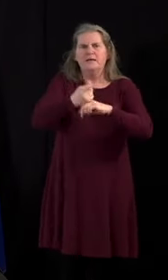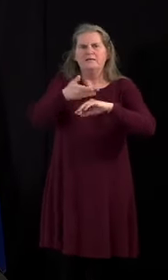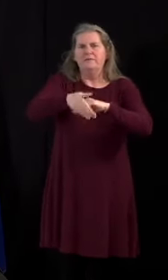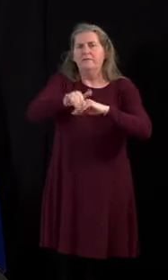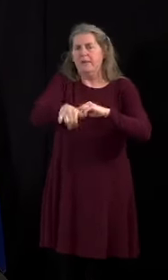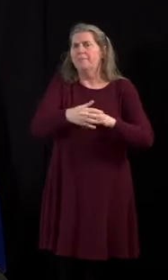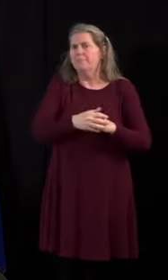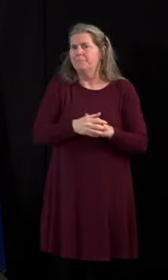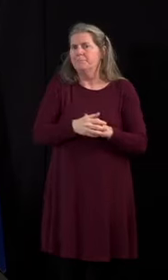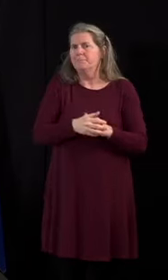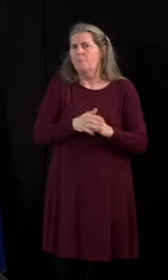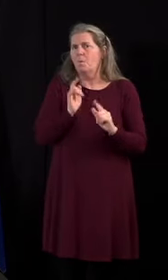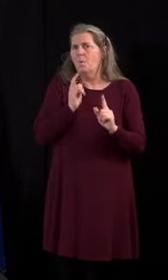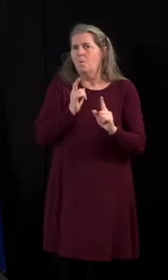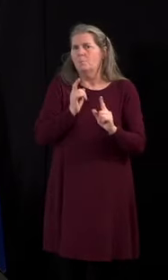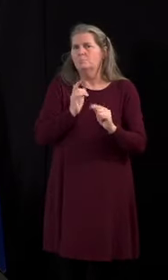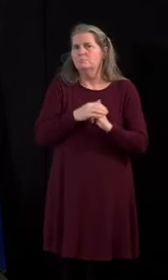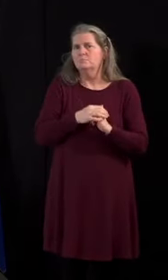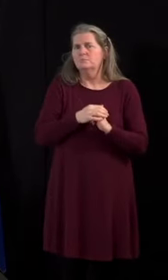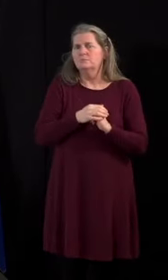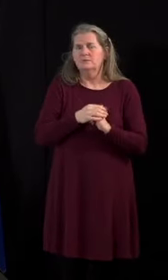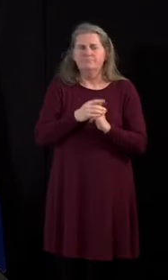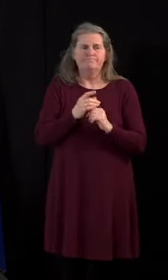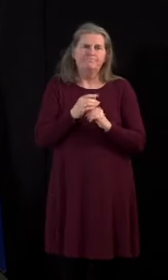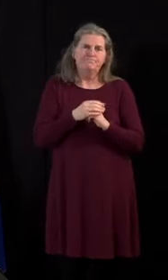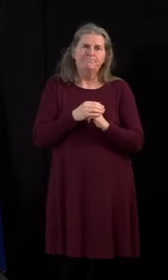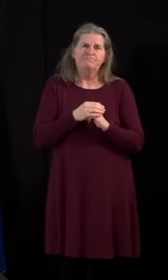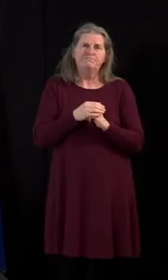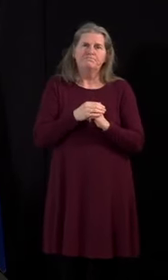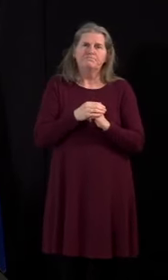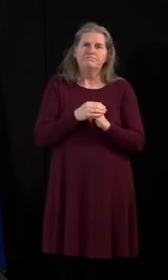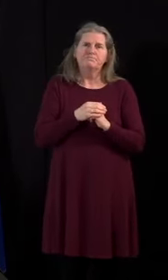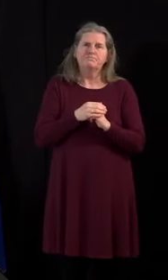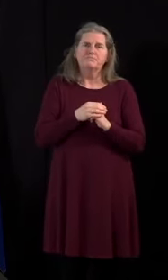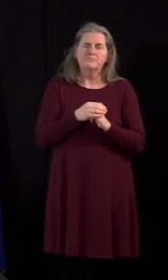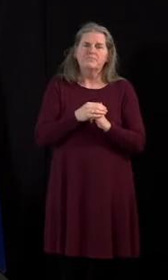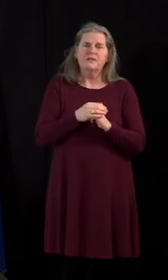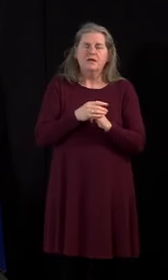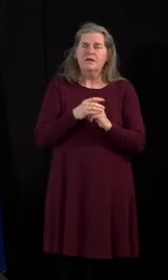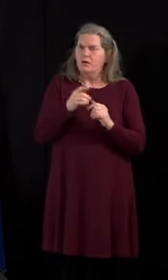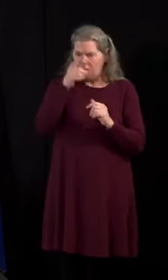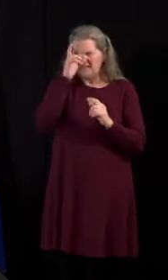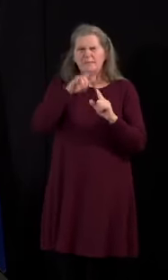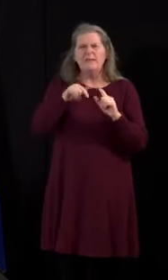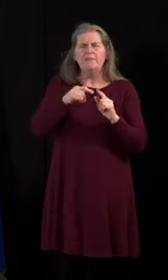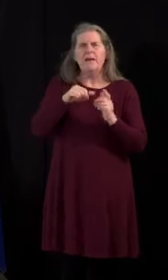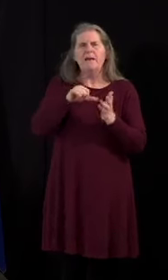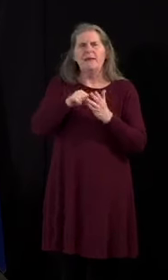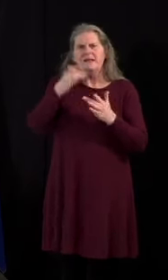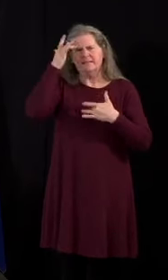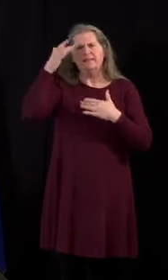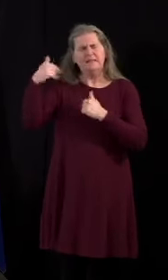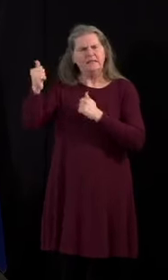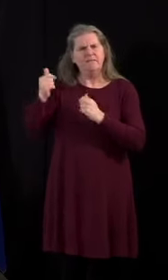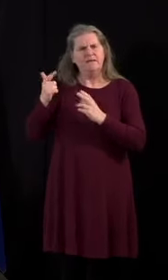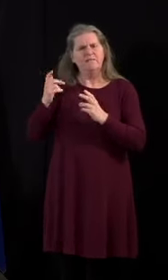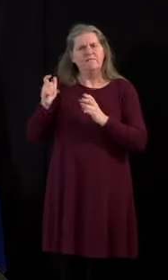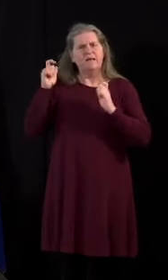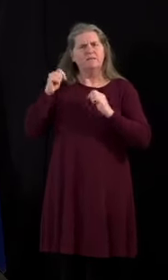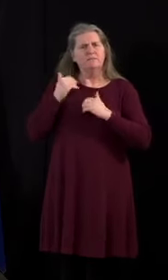of that process. So that's what we've seen, the time period we've seen with the paid sick leave. But we also, as I've